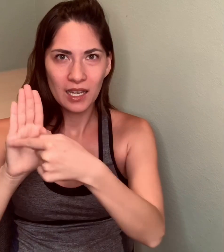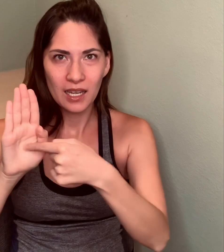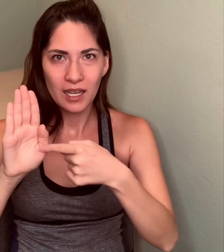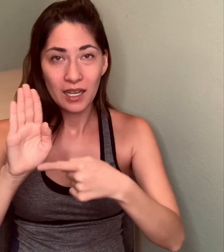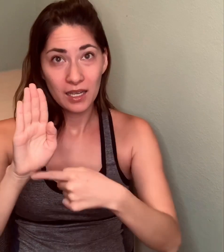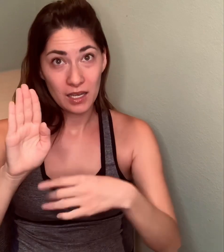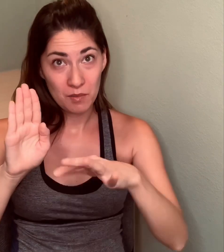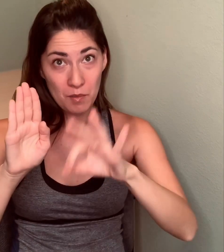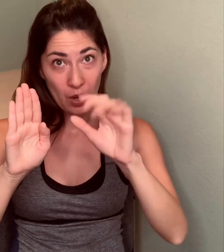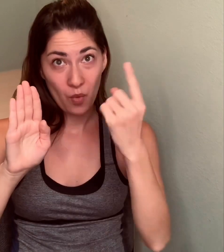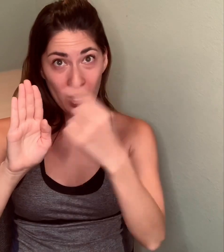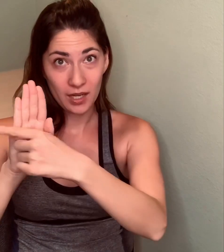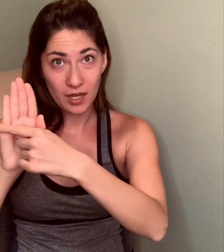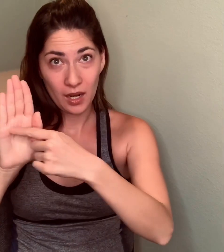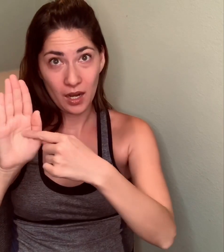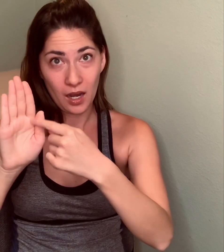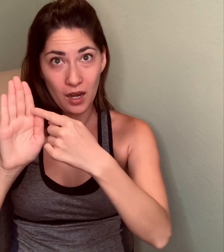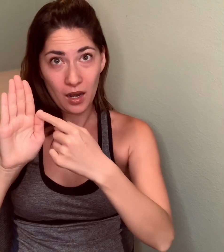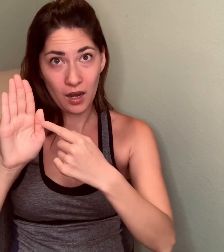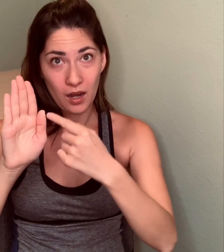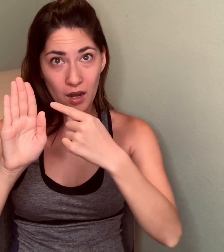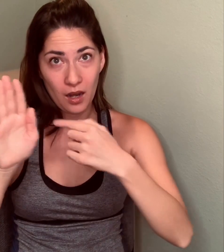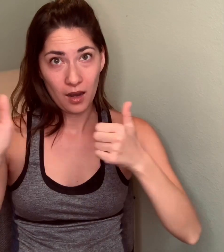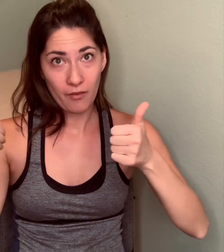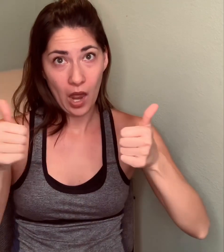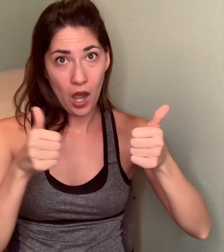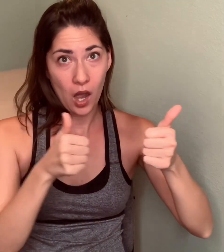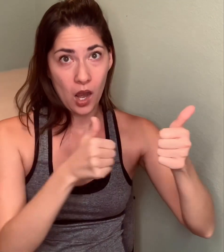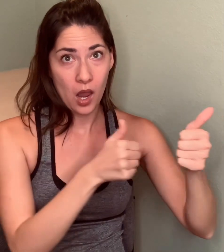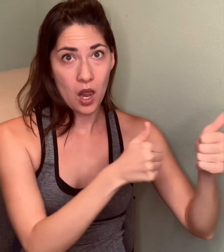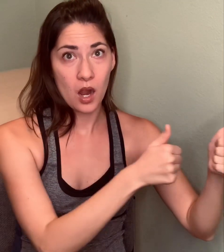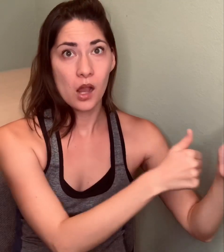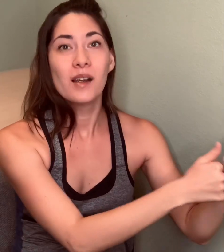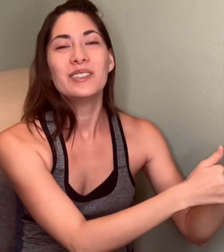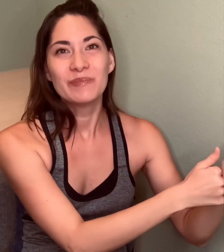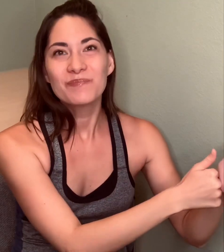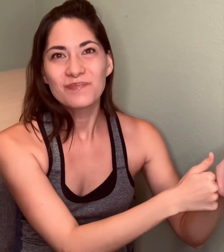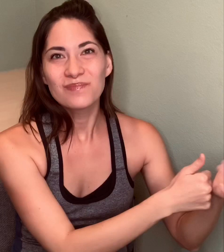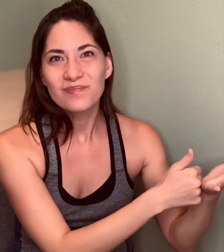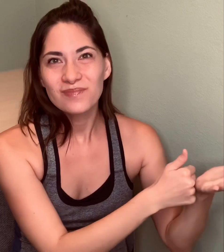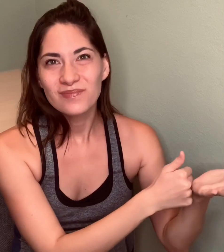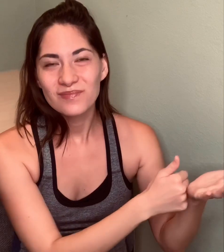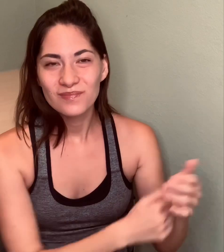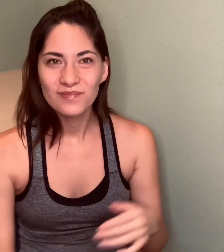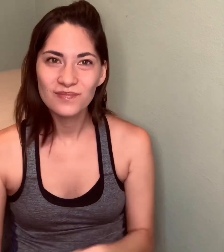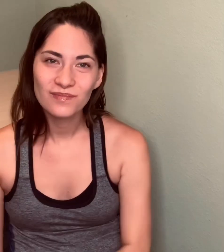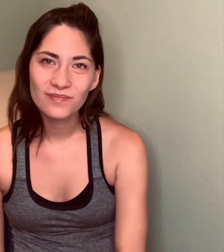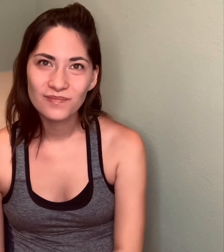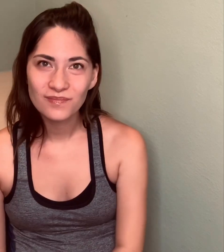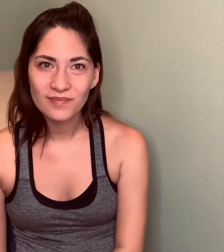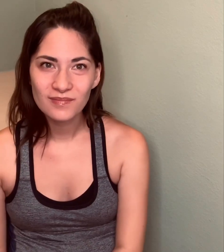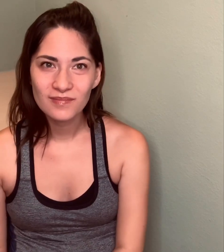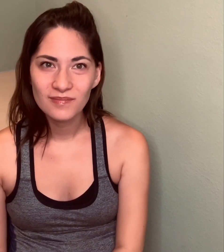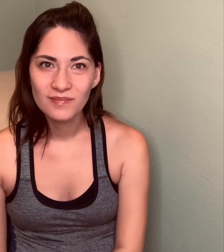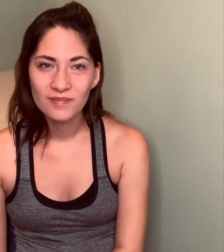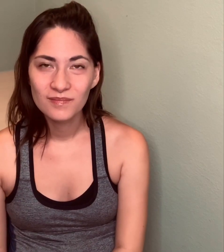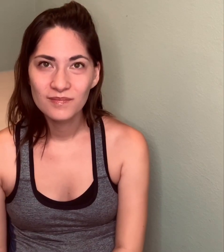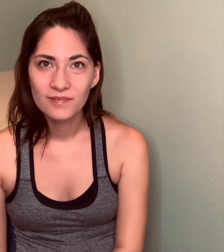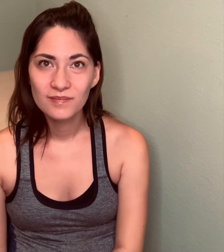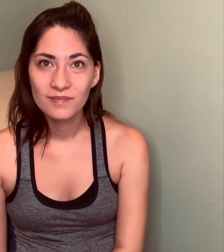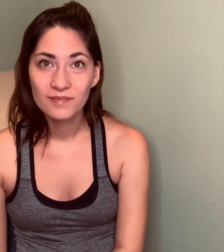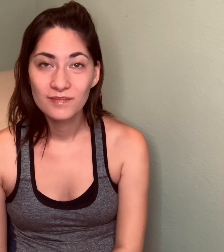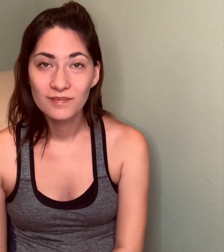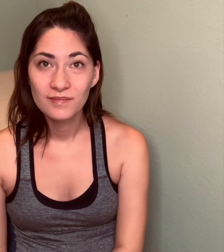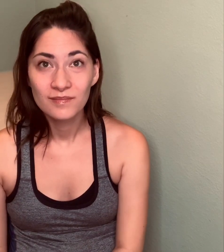ship, the turtle, or the swimmer. And you just use your finger to trace along and follow whatever path